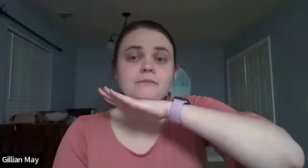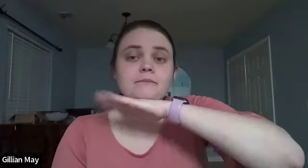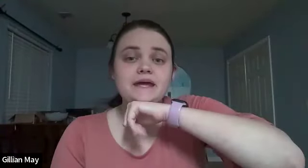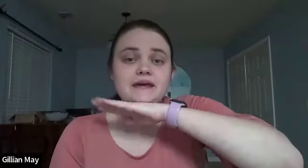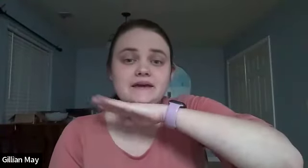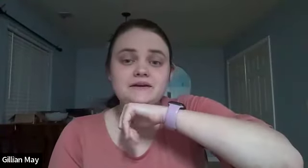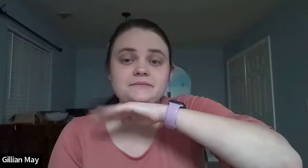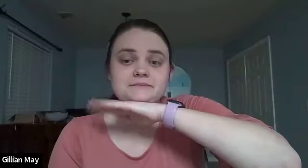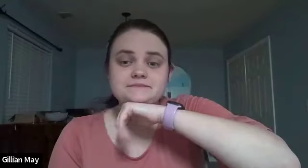pig.